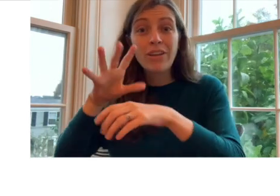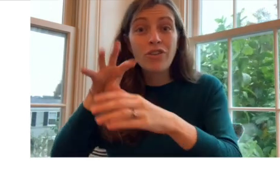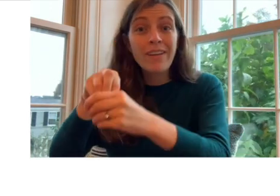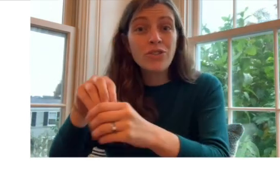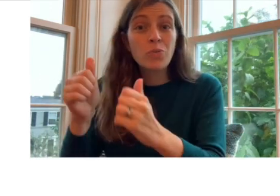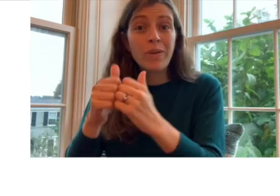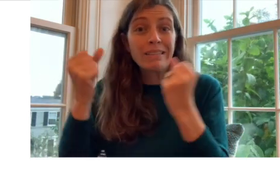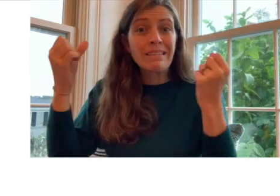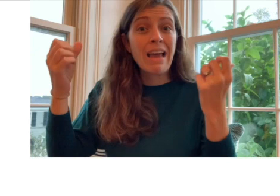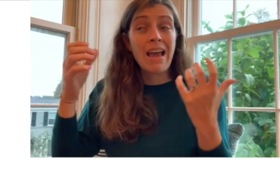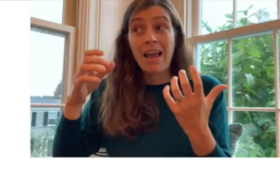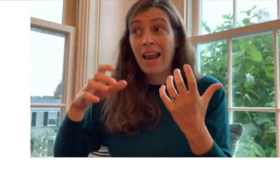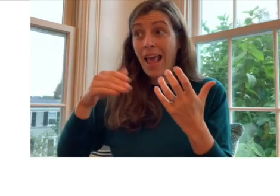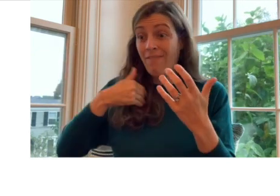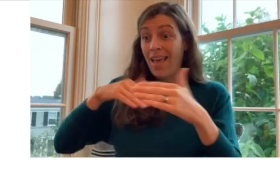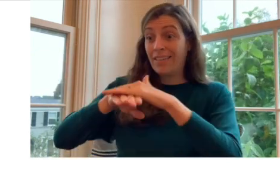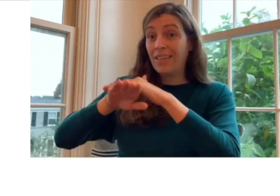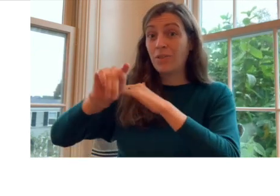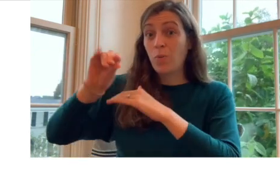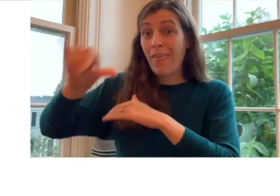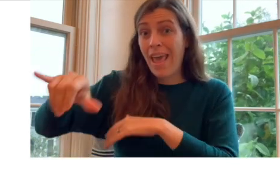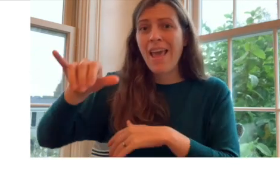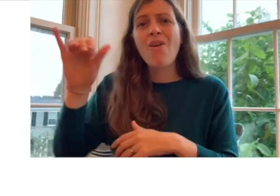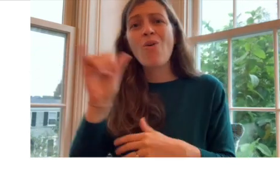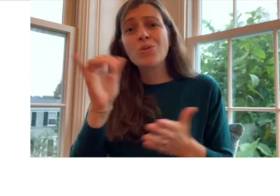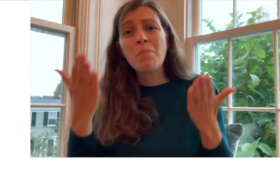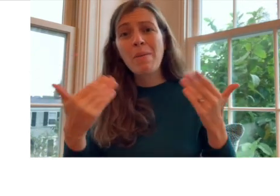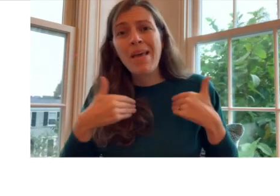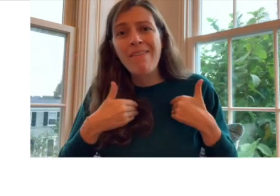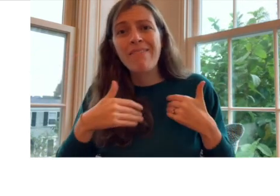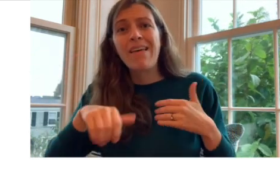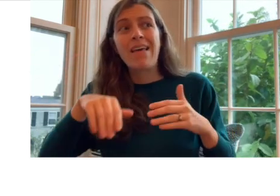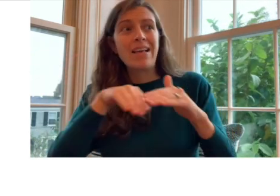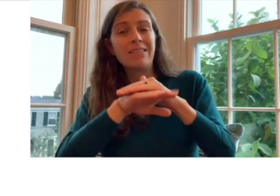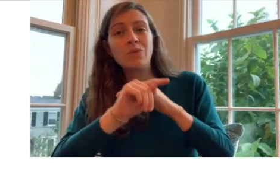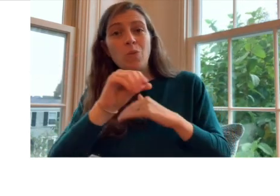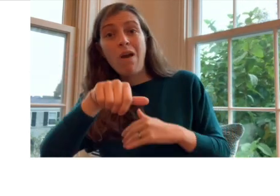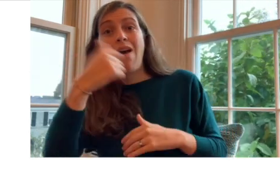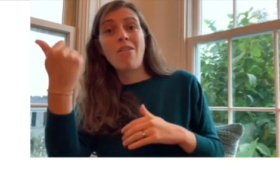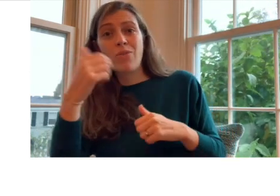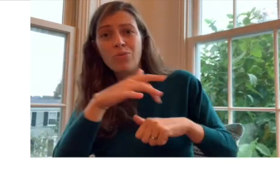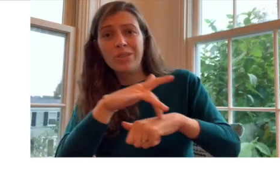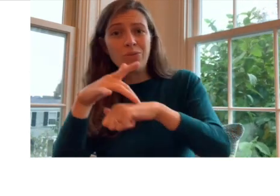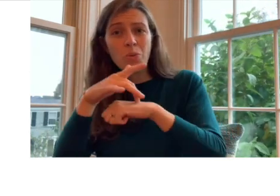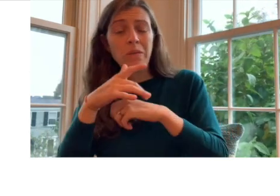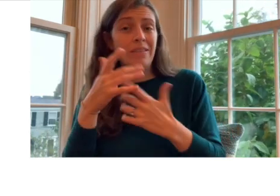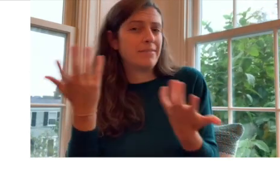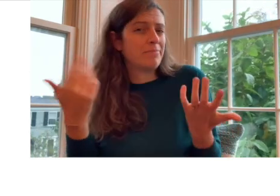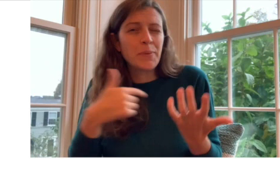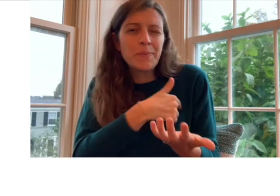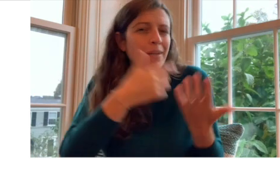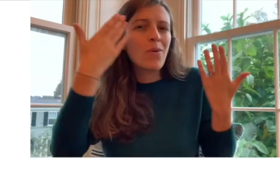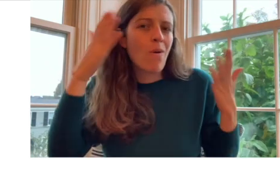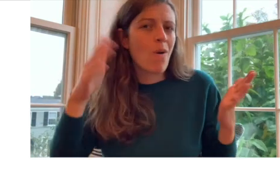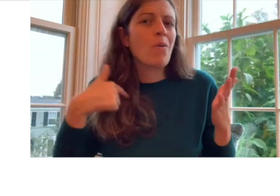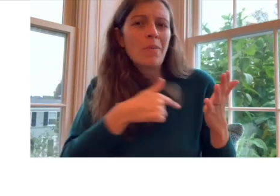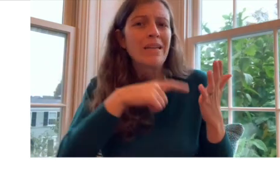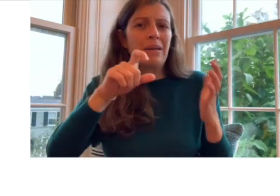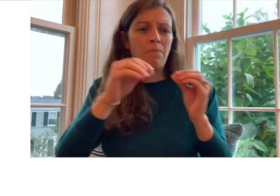begin to sign early have access to resources or already took some ASL classes or other things